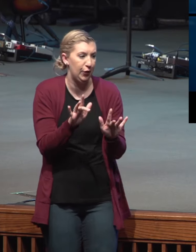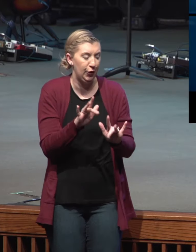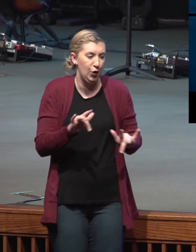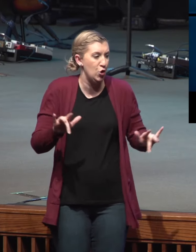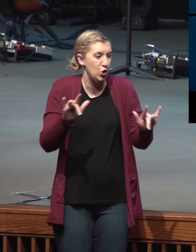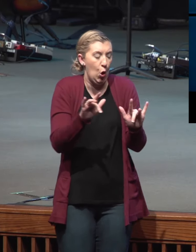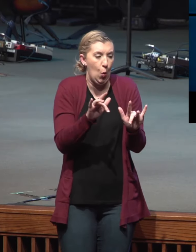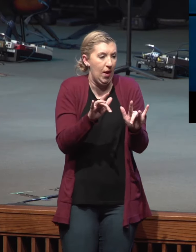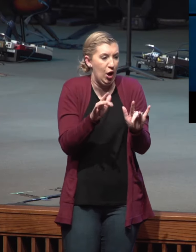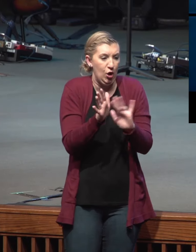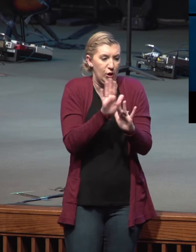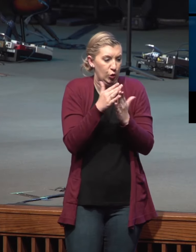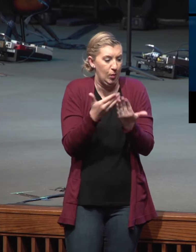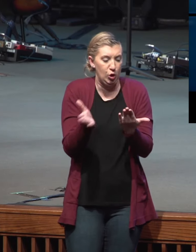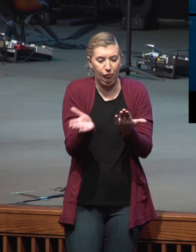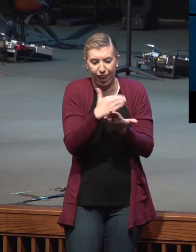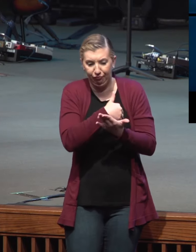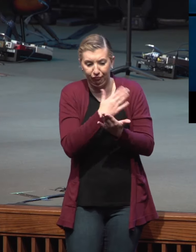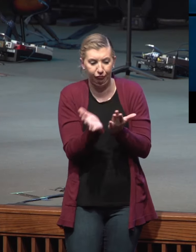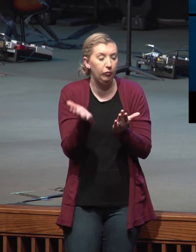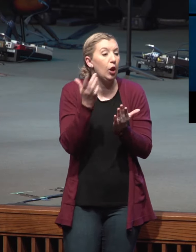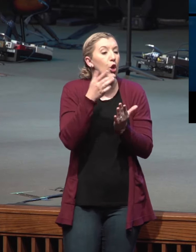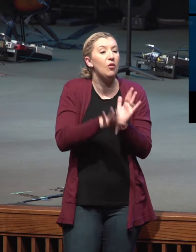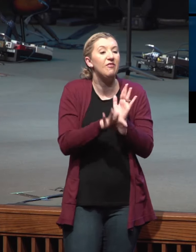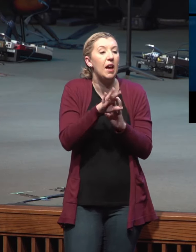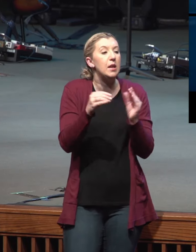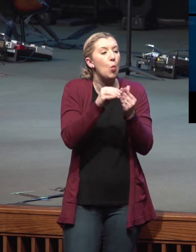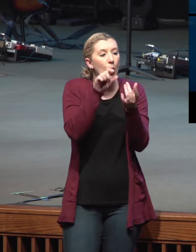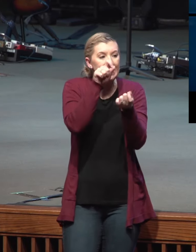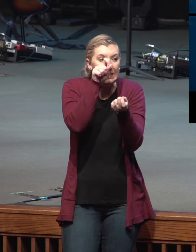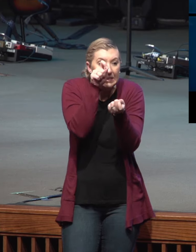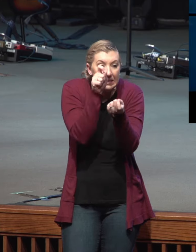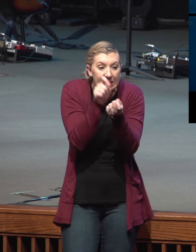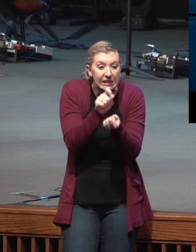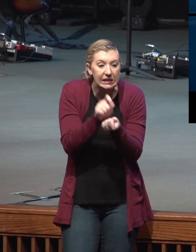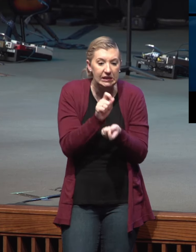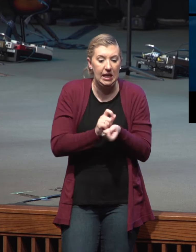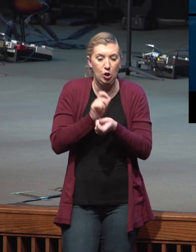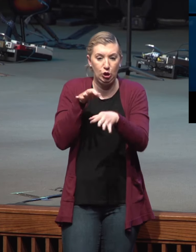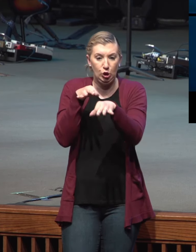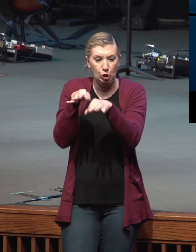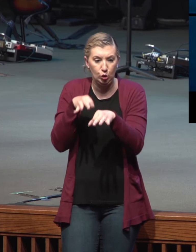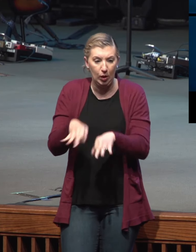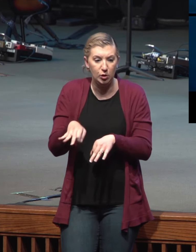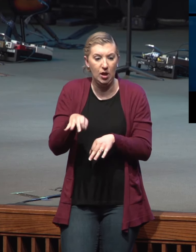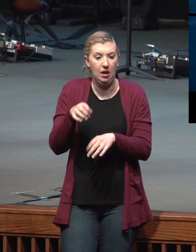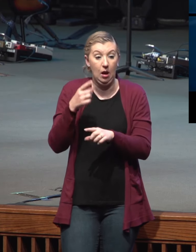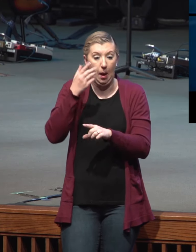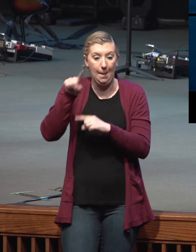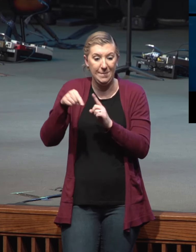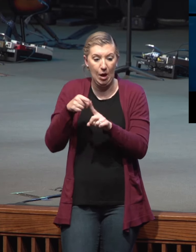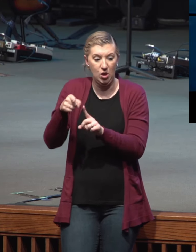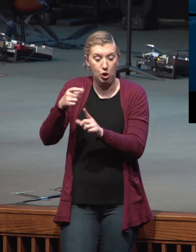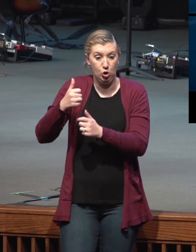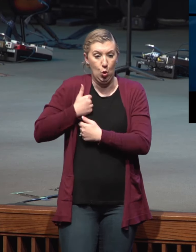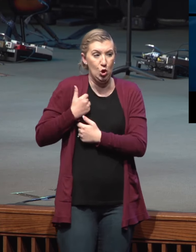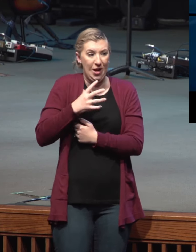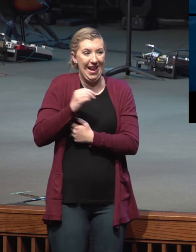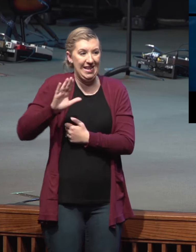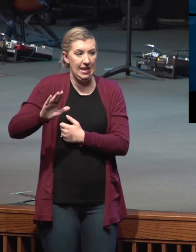nowhere in Scripture do you find a more detailed description of a soldier and his